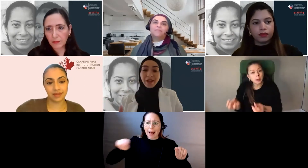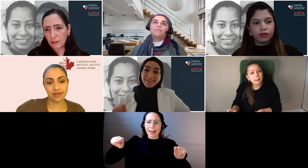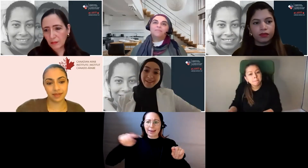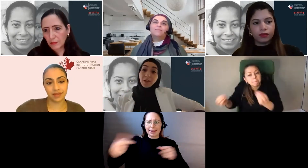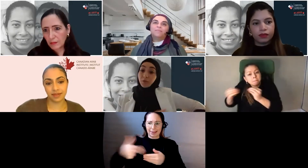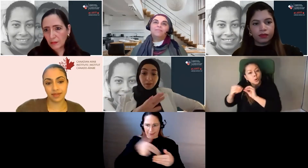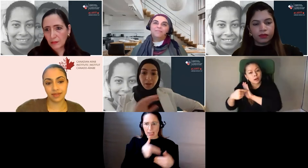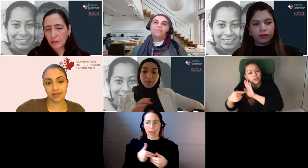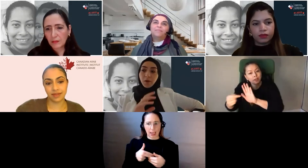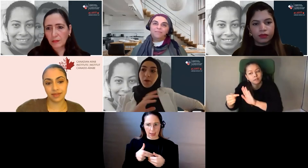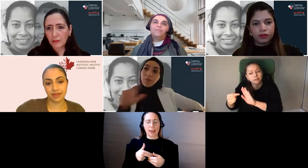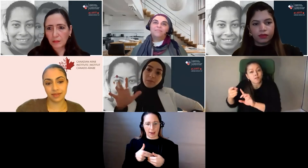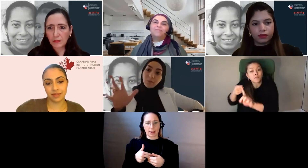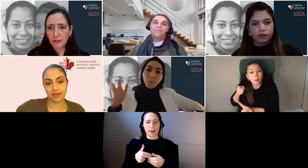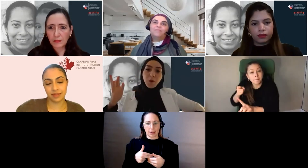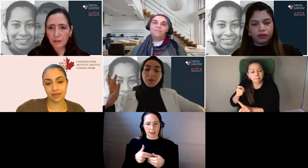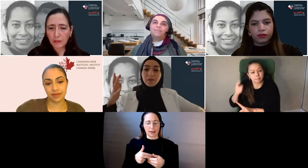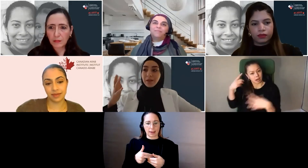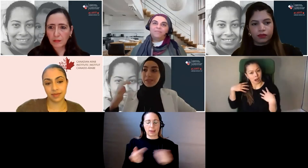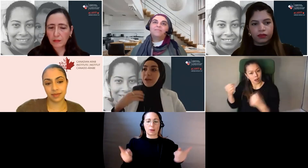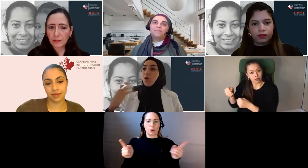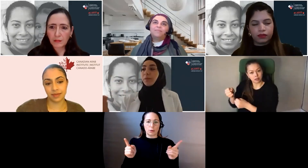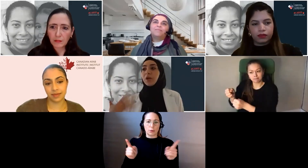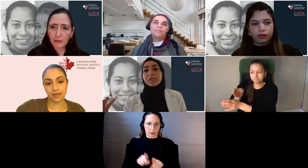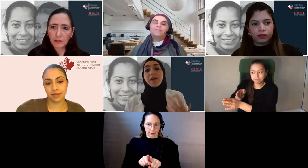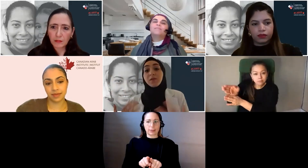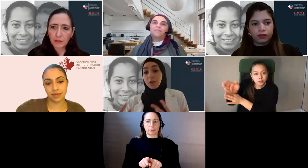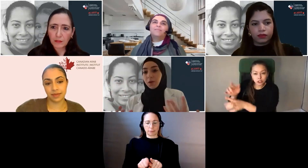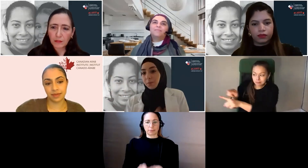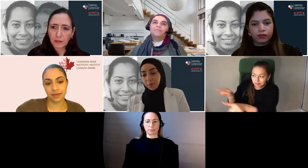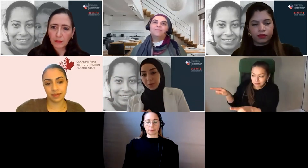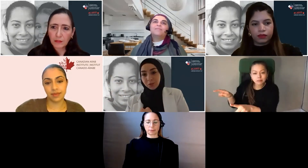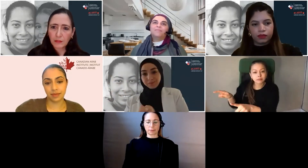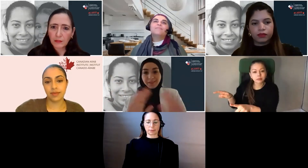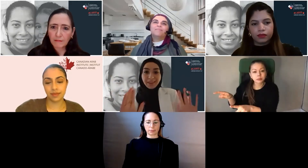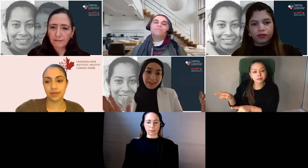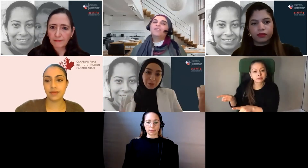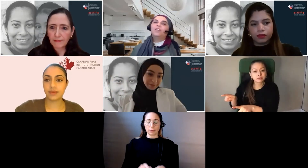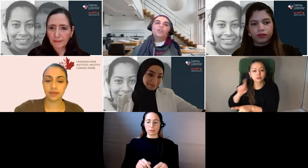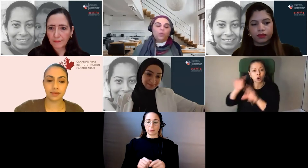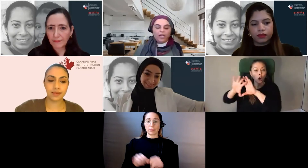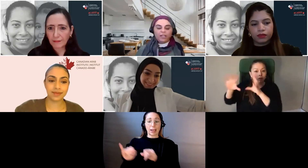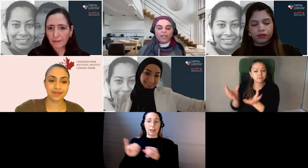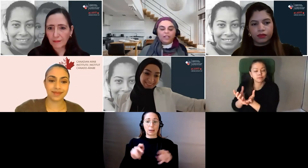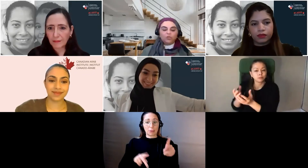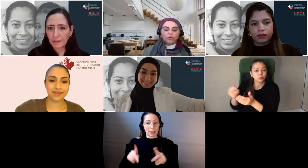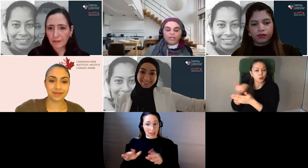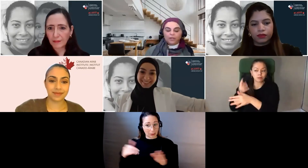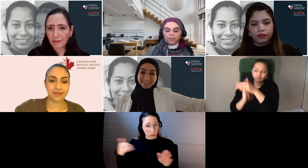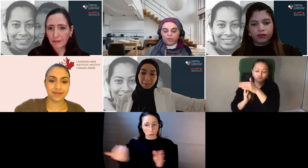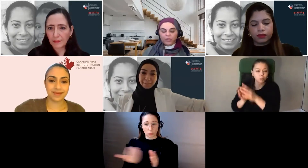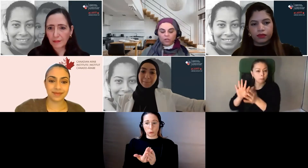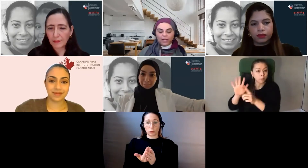do like a lot for all let's say all immigrant and newcomer populations. Thank you. Oh, I